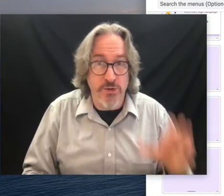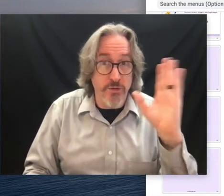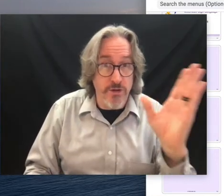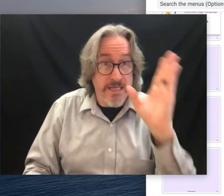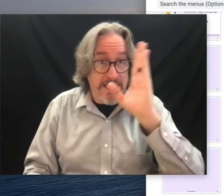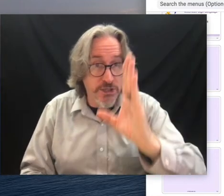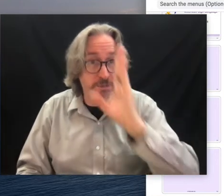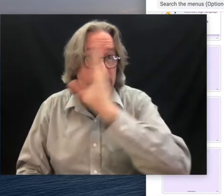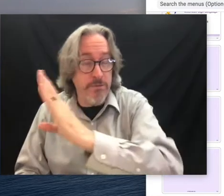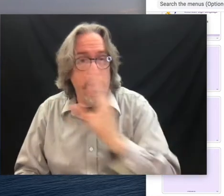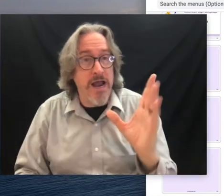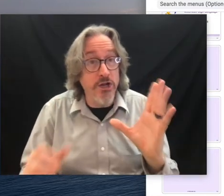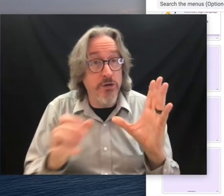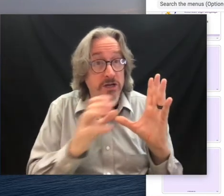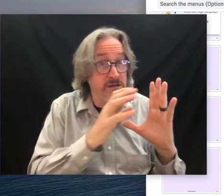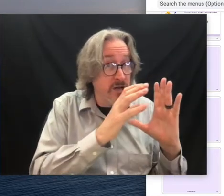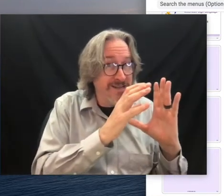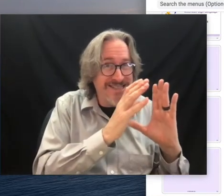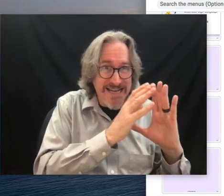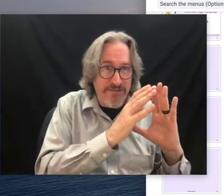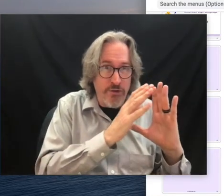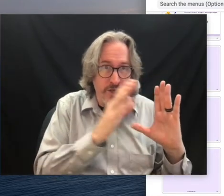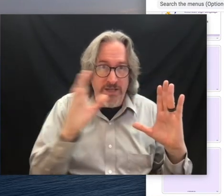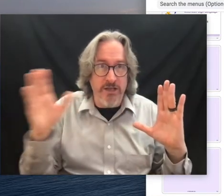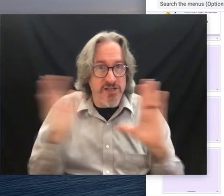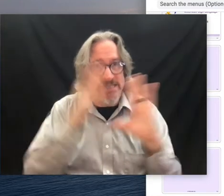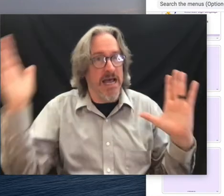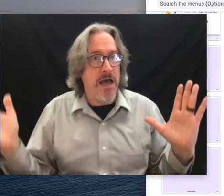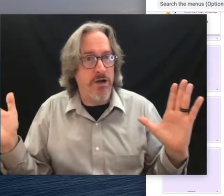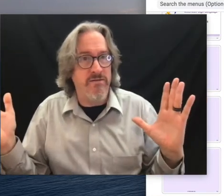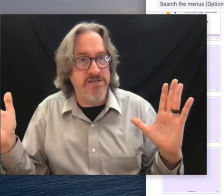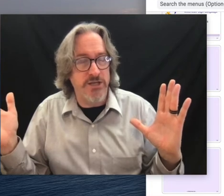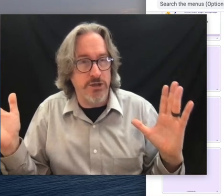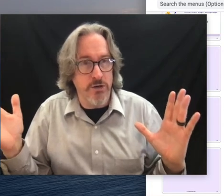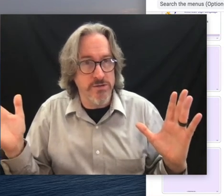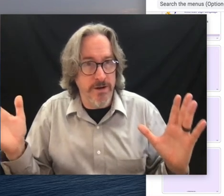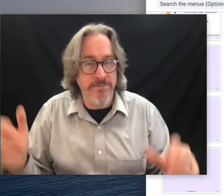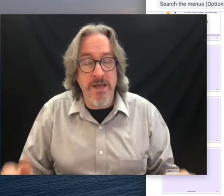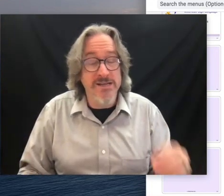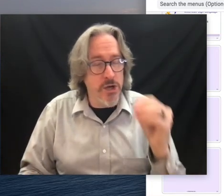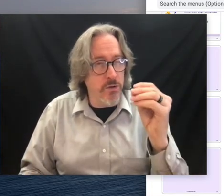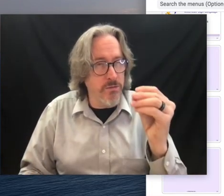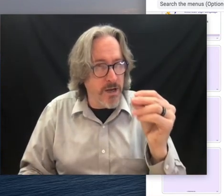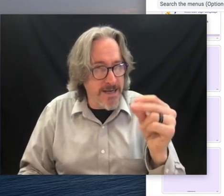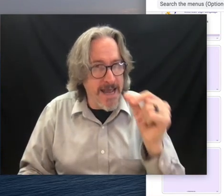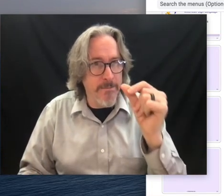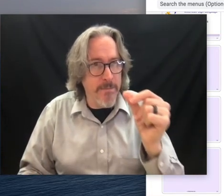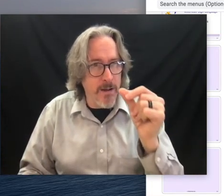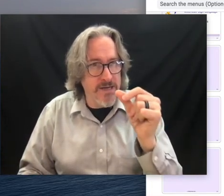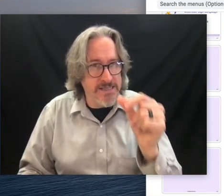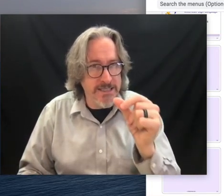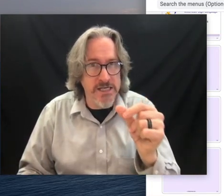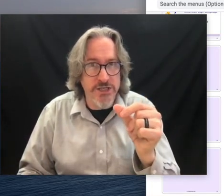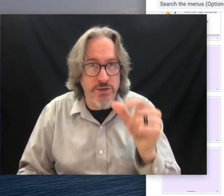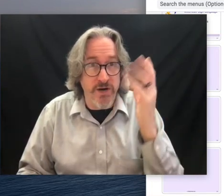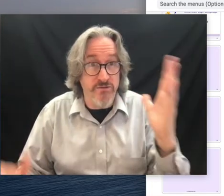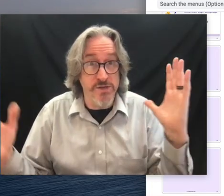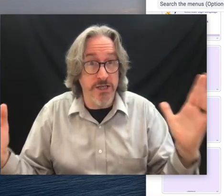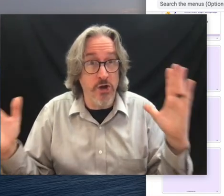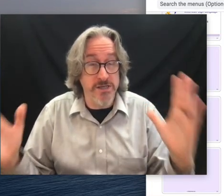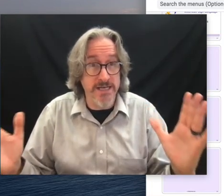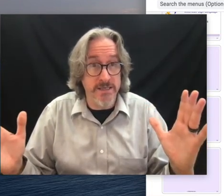Right, so each different part, and you can see if you look at the English, that's how the conversation goes, right? So again, I'm going to suggest to